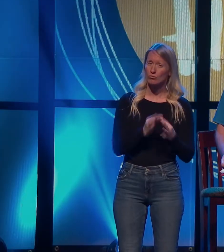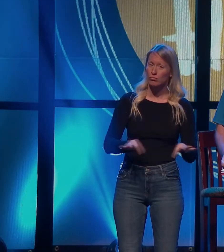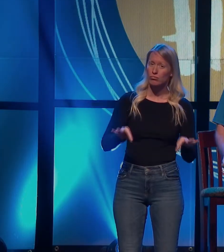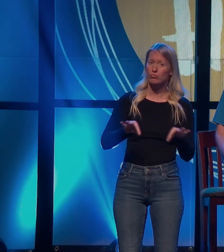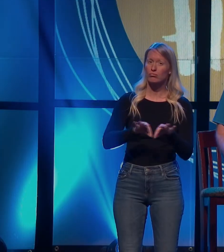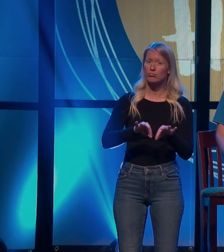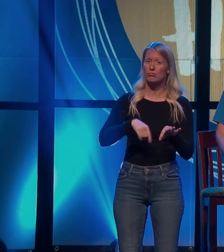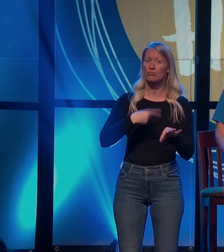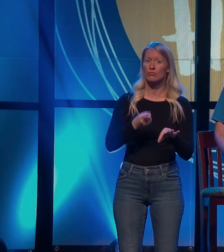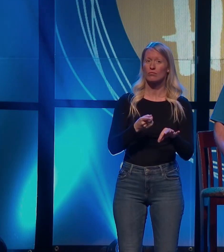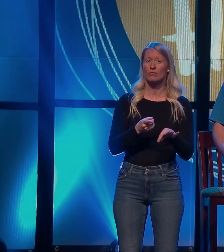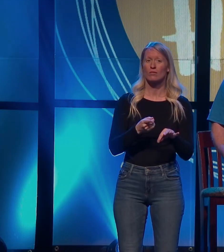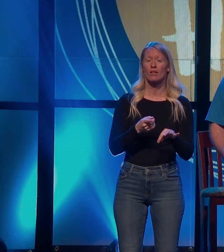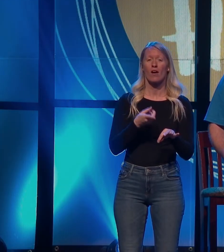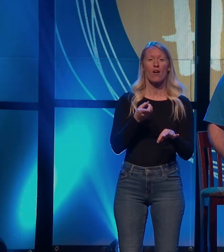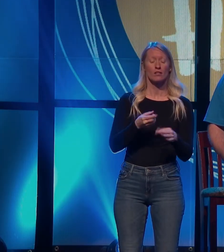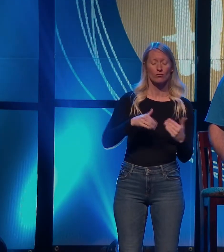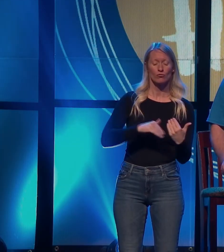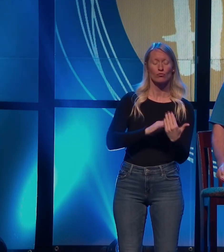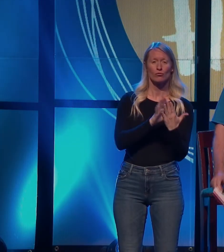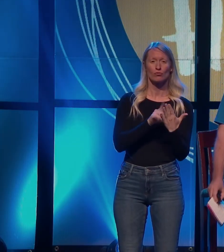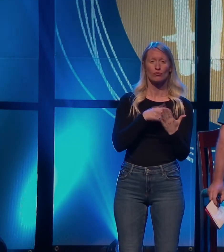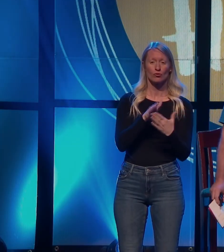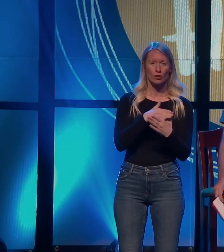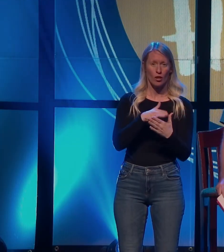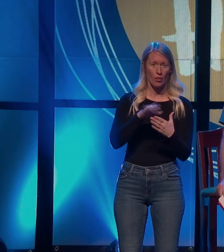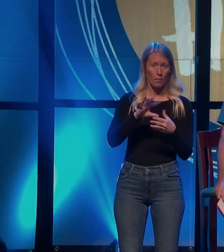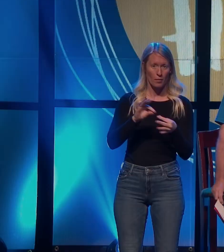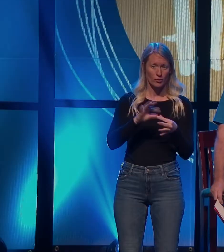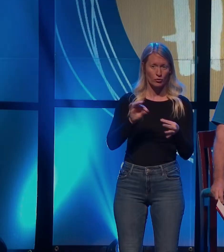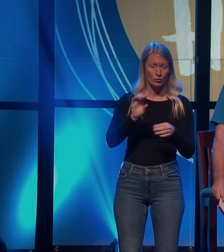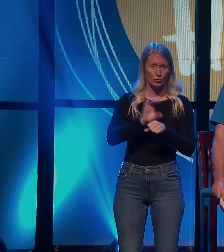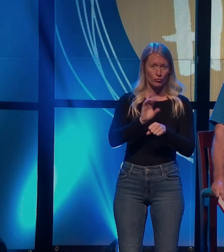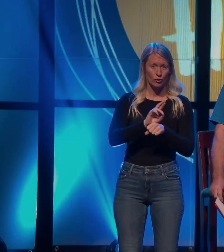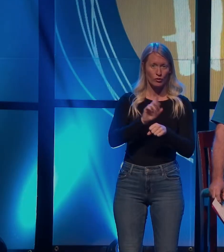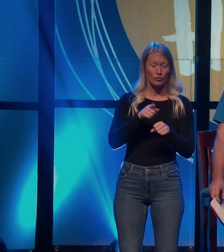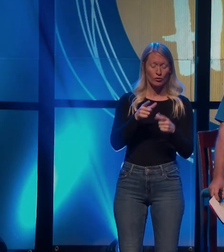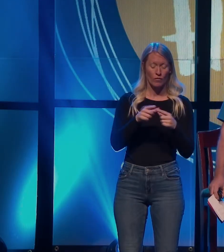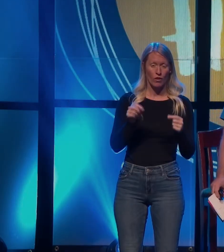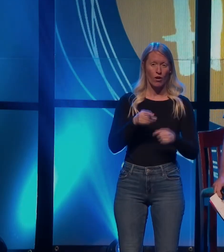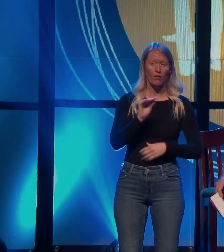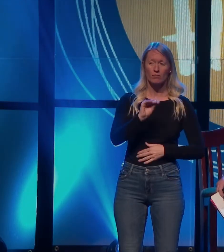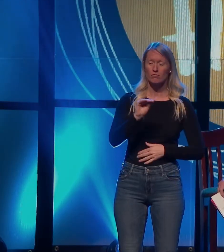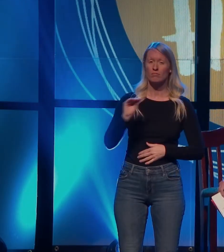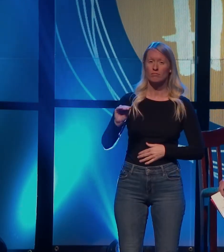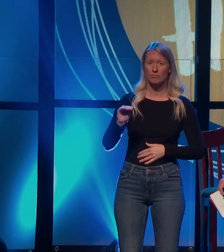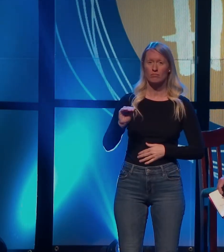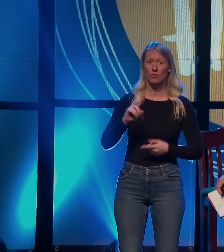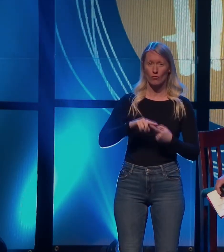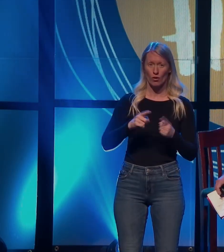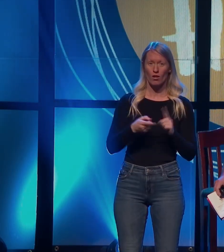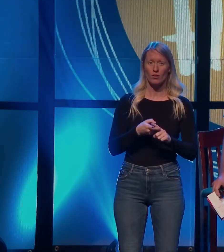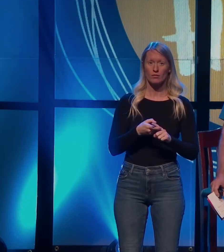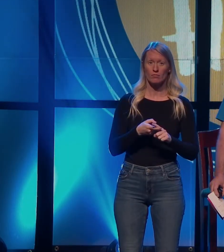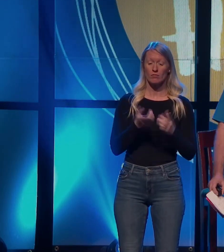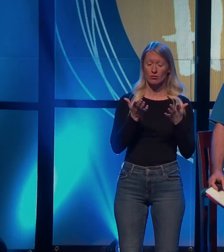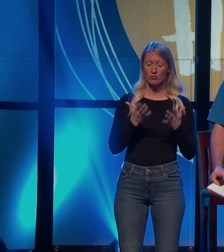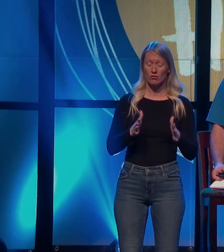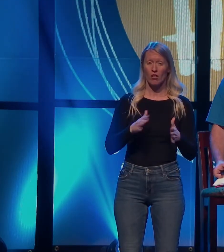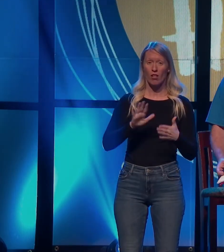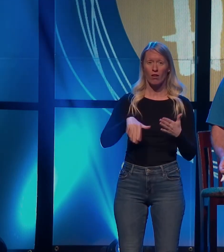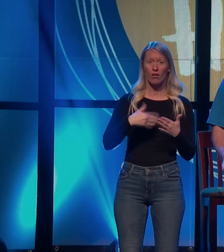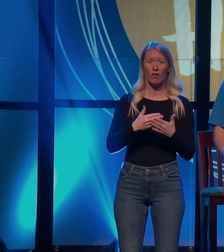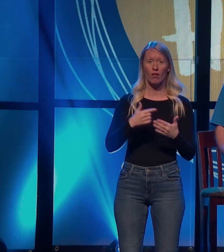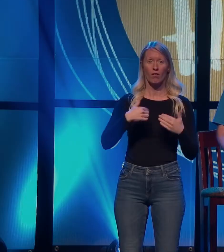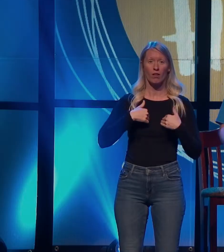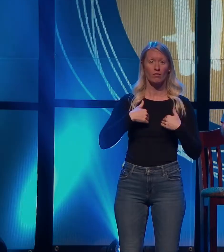and mission of Crossroads. So you can have that card and take that and hand it out. So, all right. Well, that's all I have for you